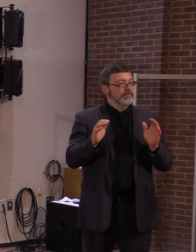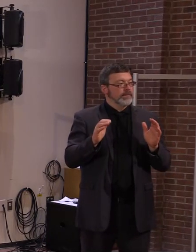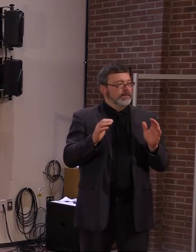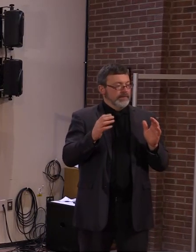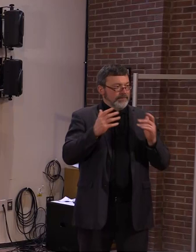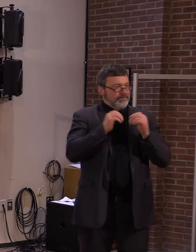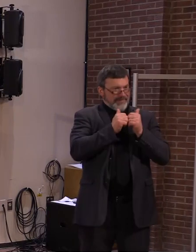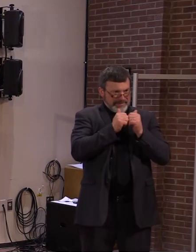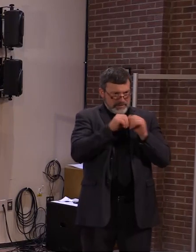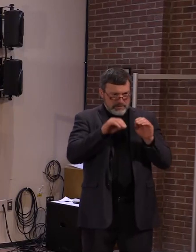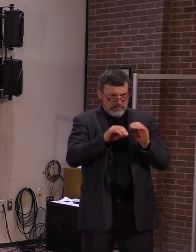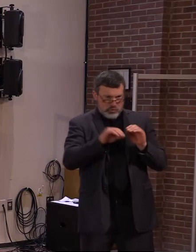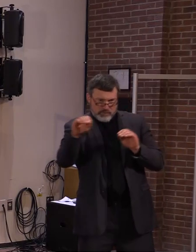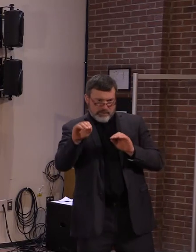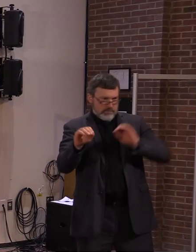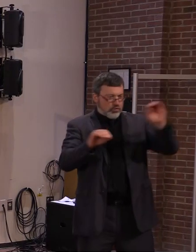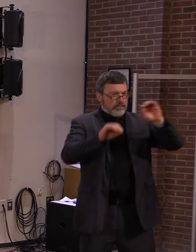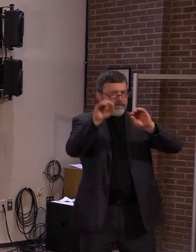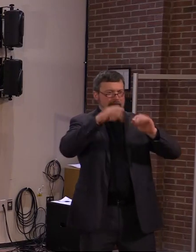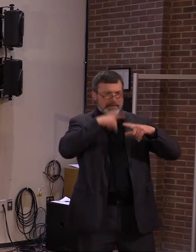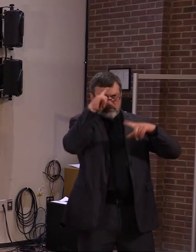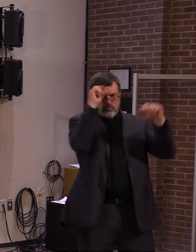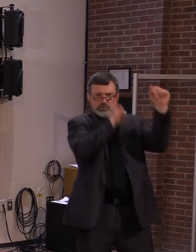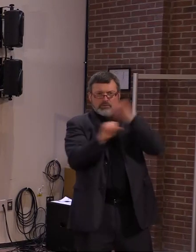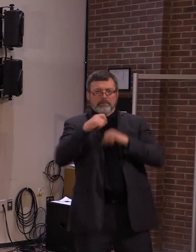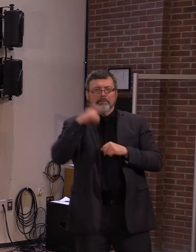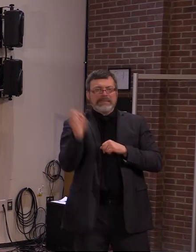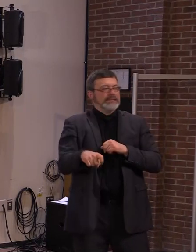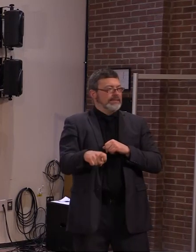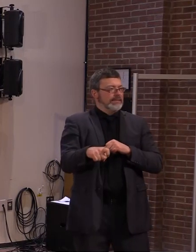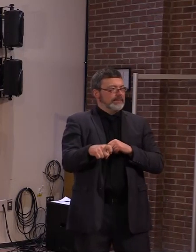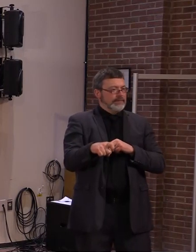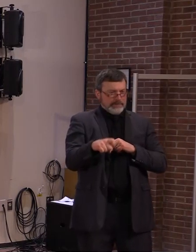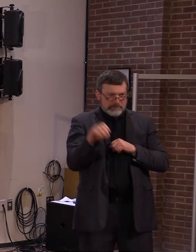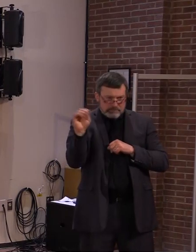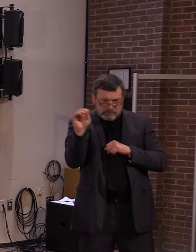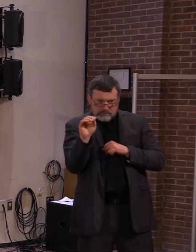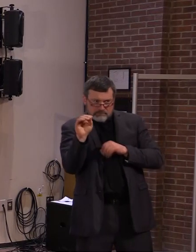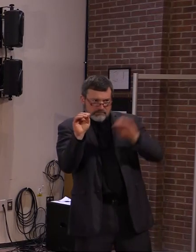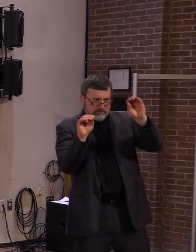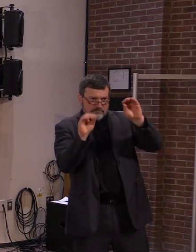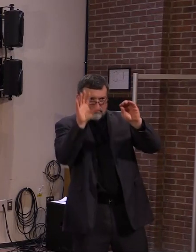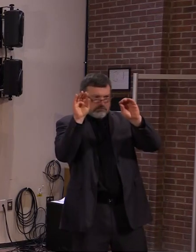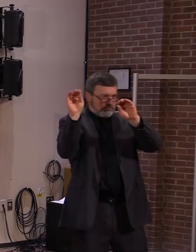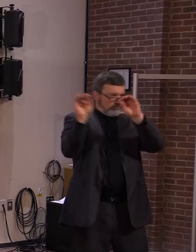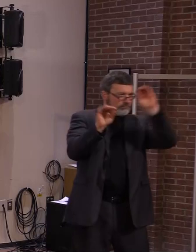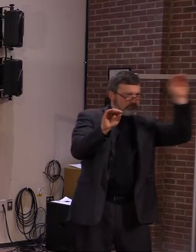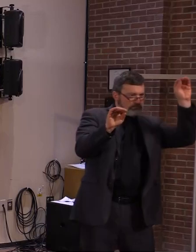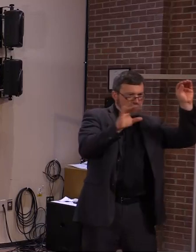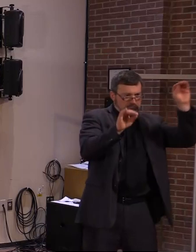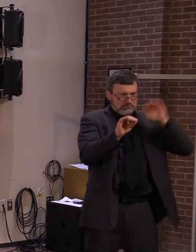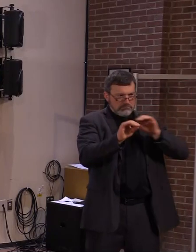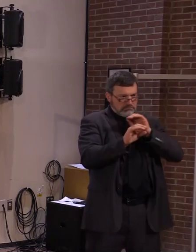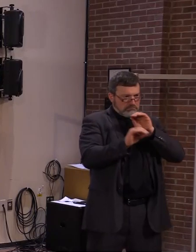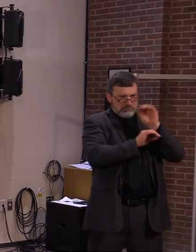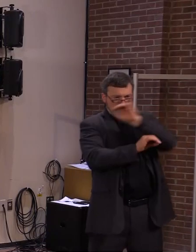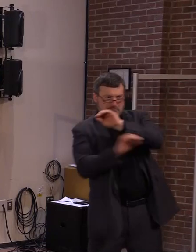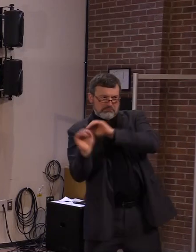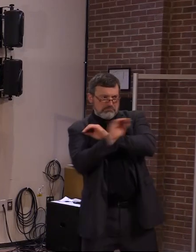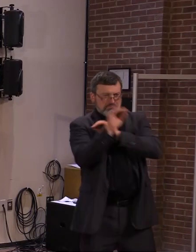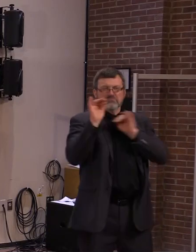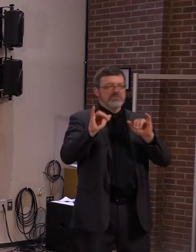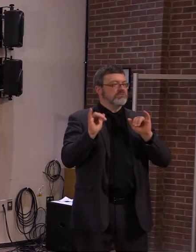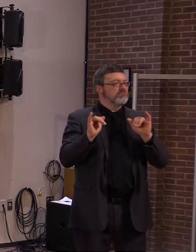help out with those beds. So there are opportunities here. We're looking long term, not